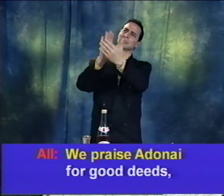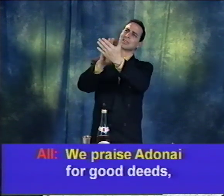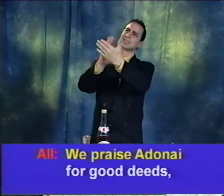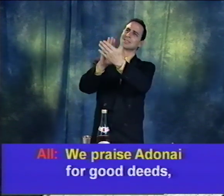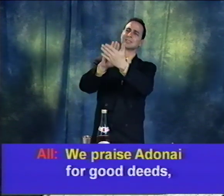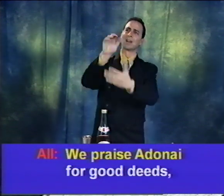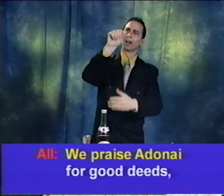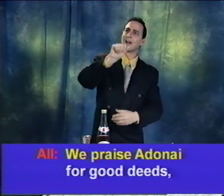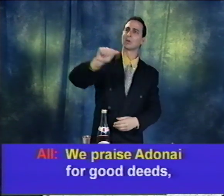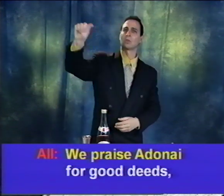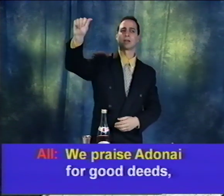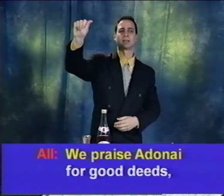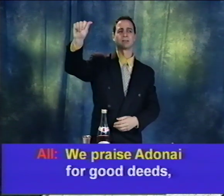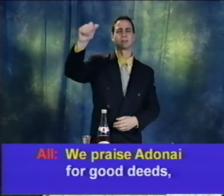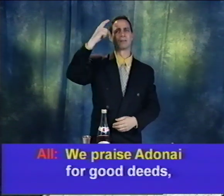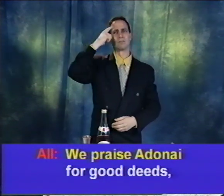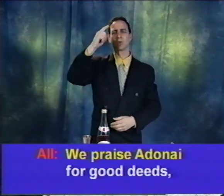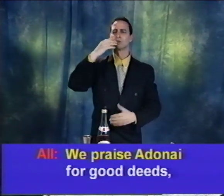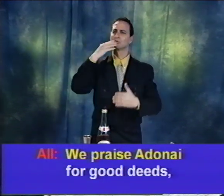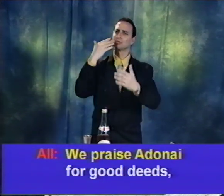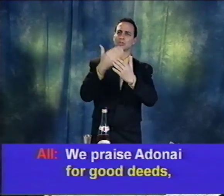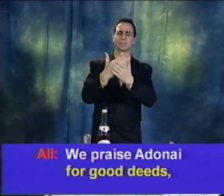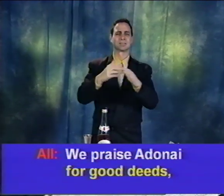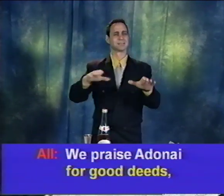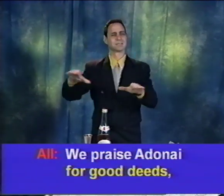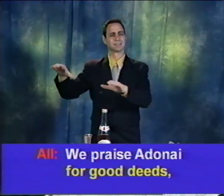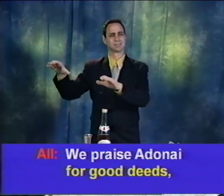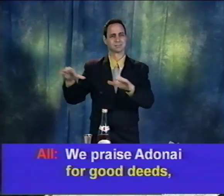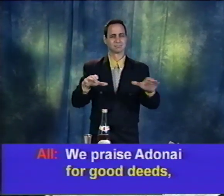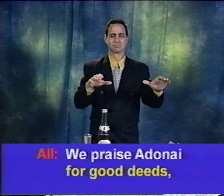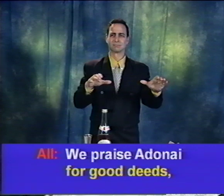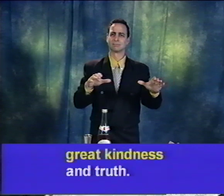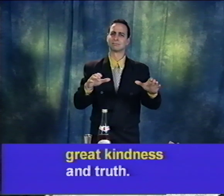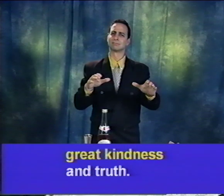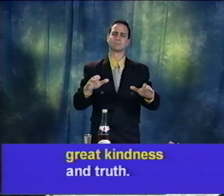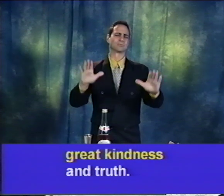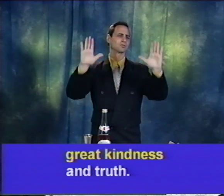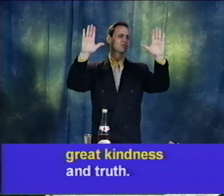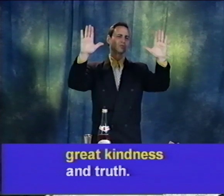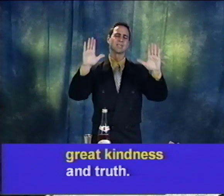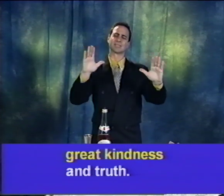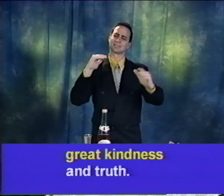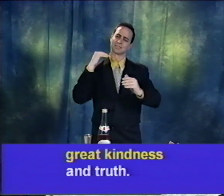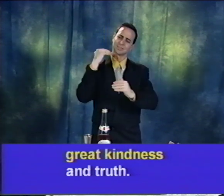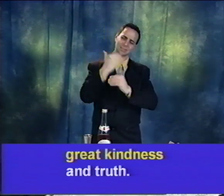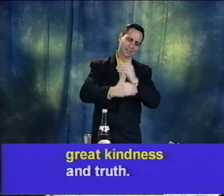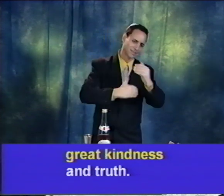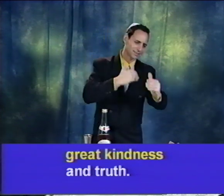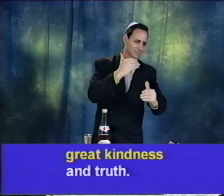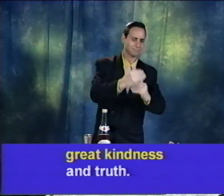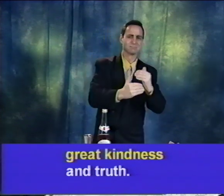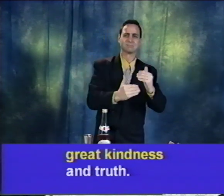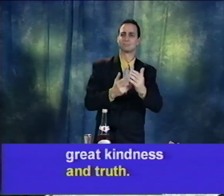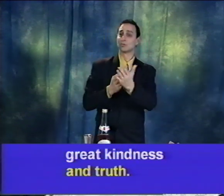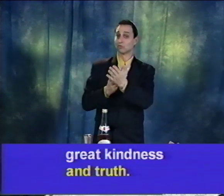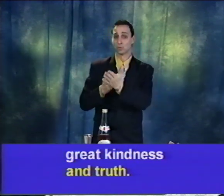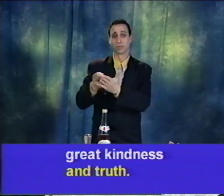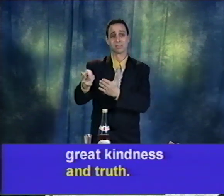We praise Adonai for good deeds, great kindness, and